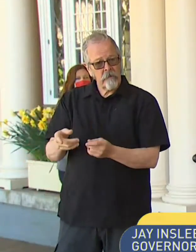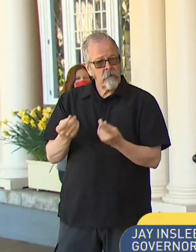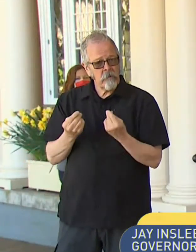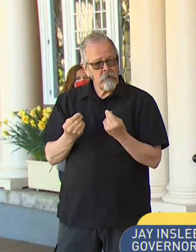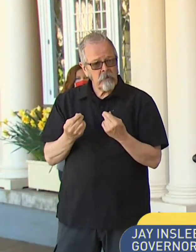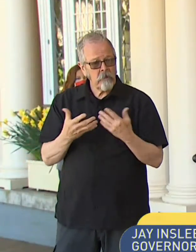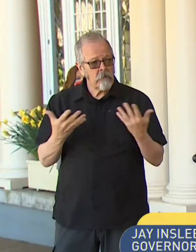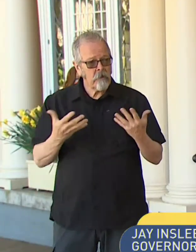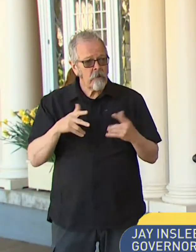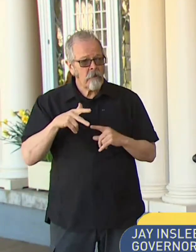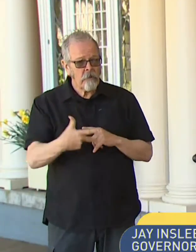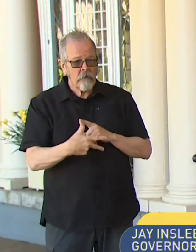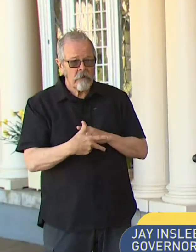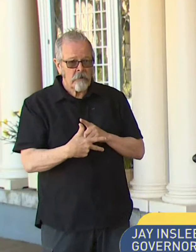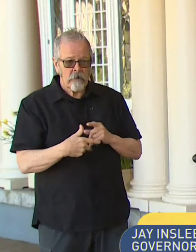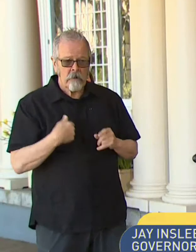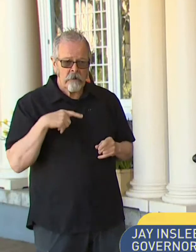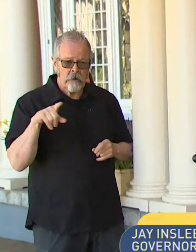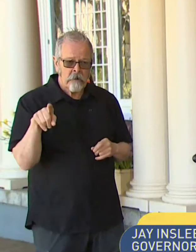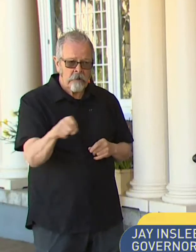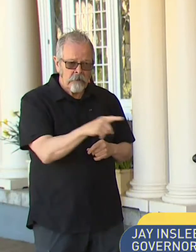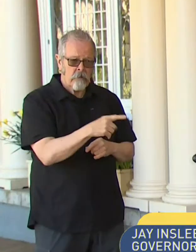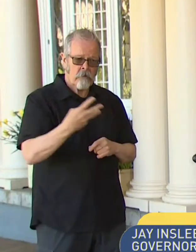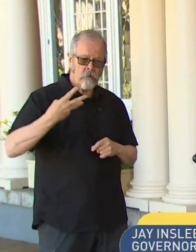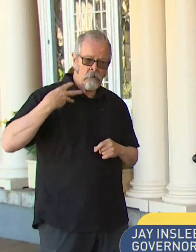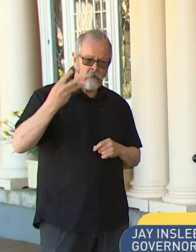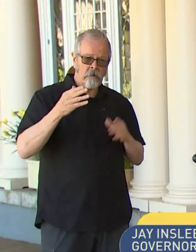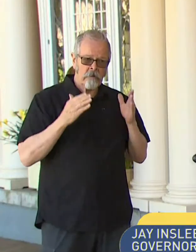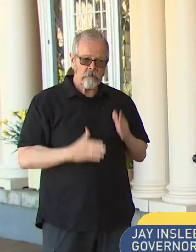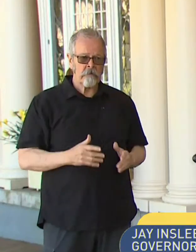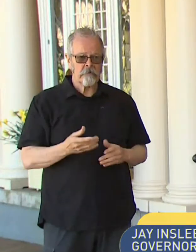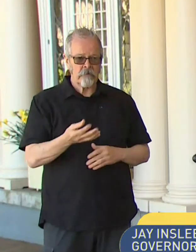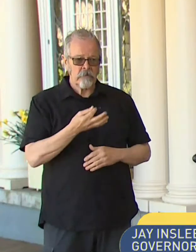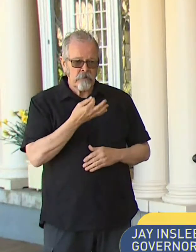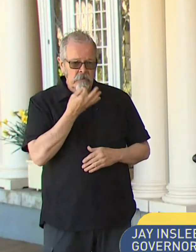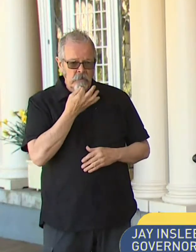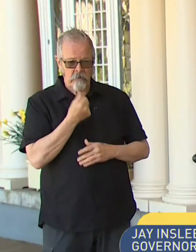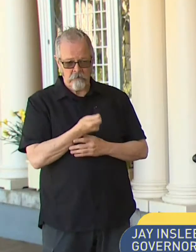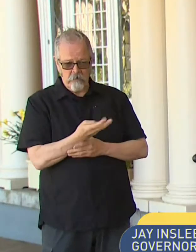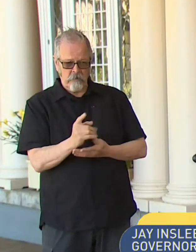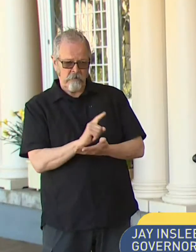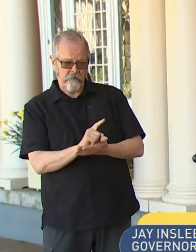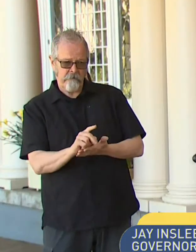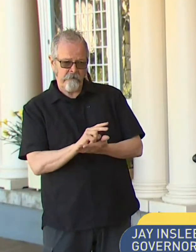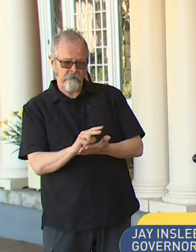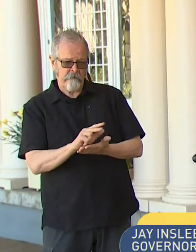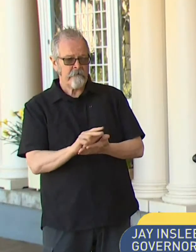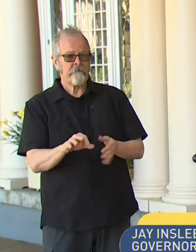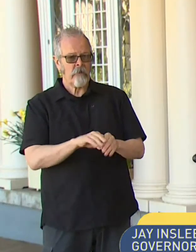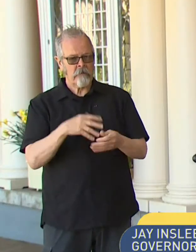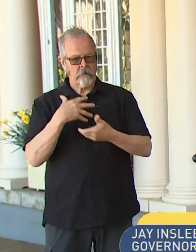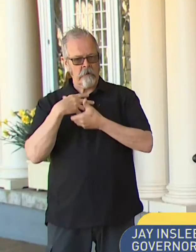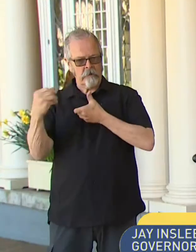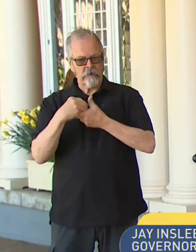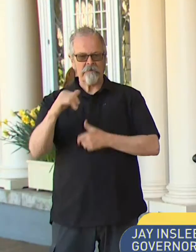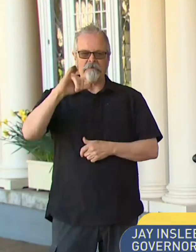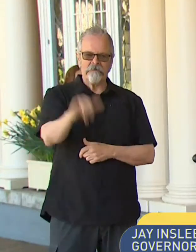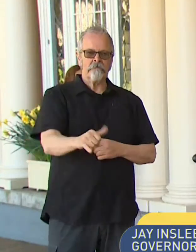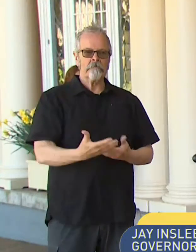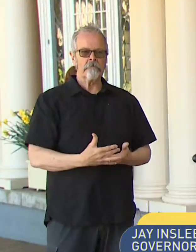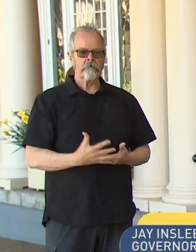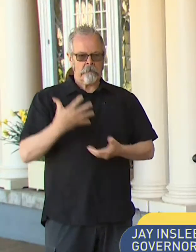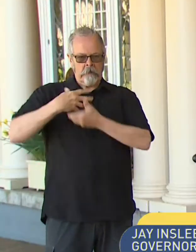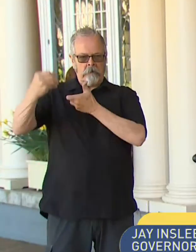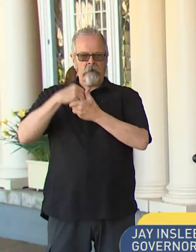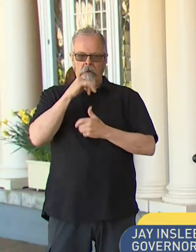asking Washingtonians in the upcoming weeks to take it outside. Take whatever we're going to